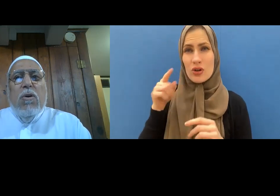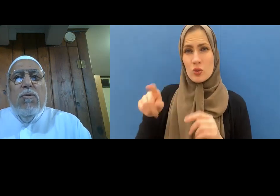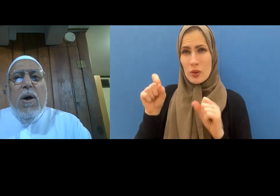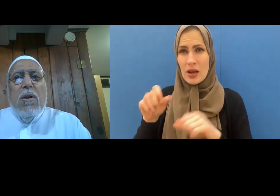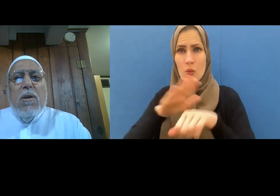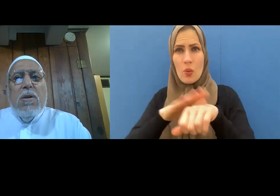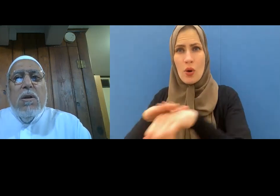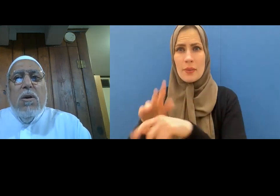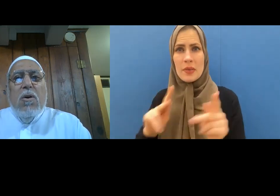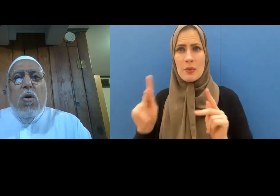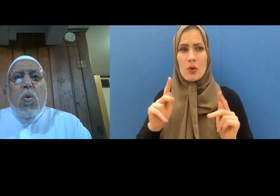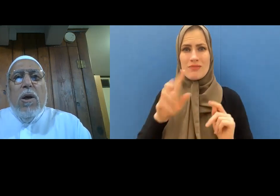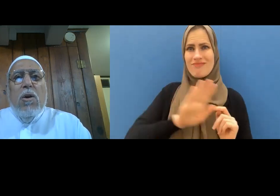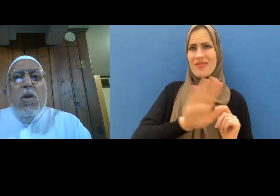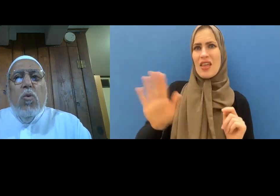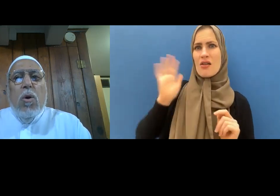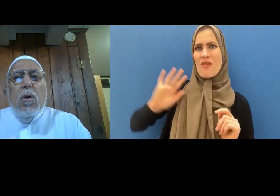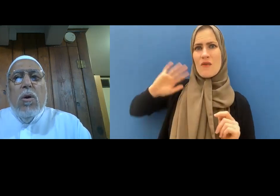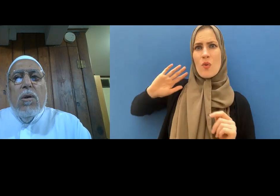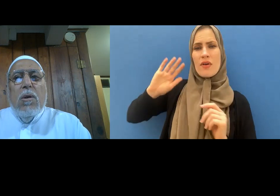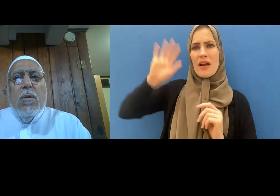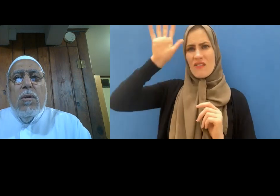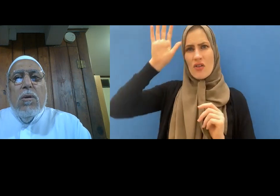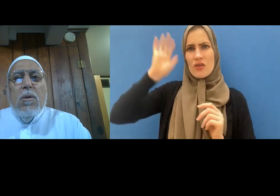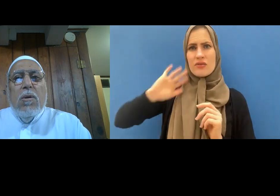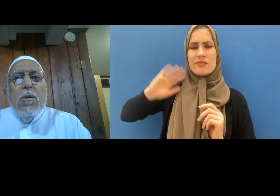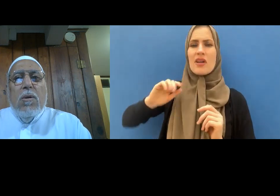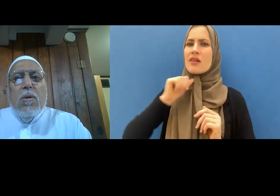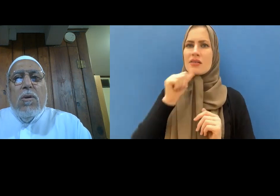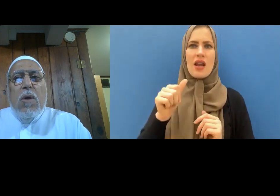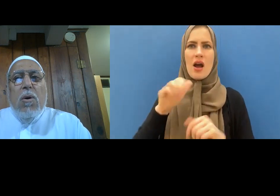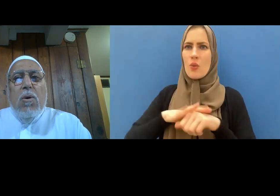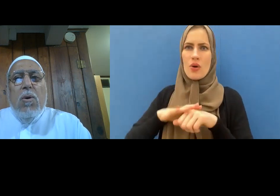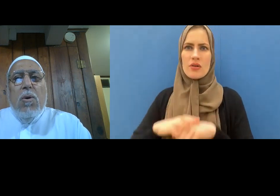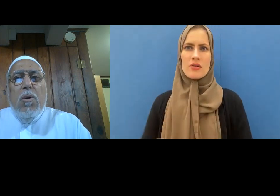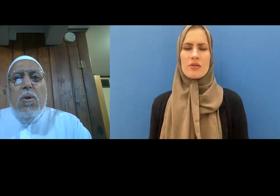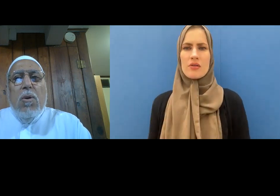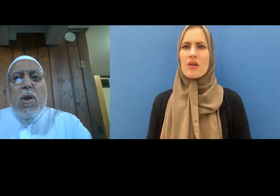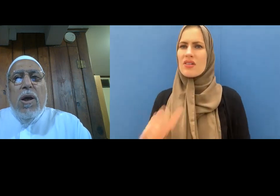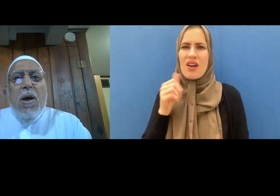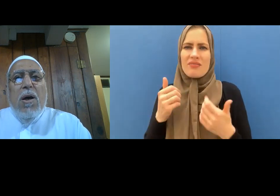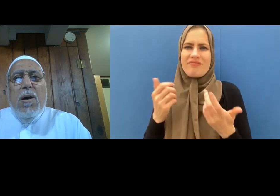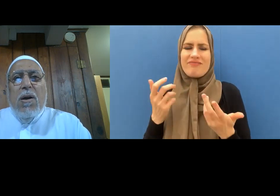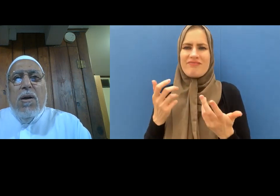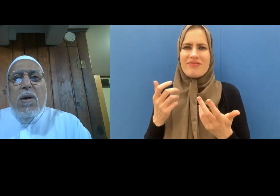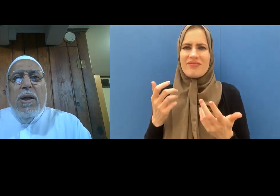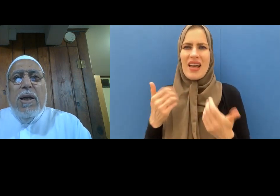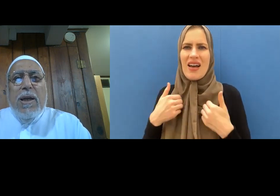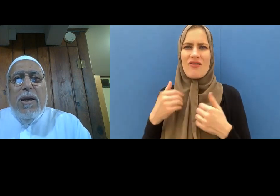whose forefathers were not warned. So they